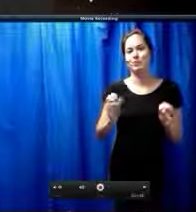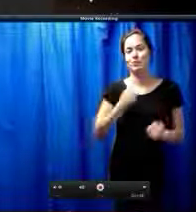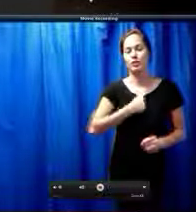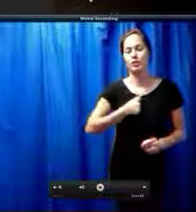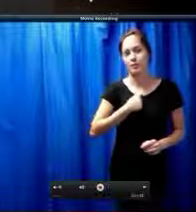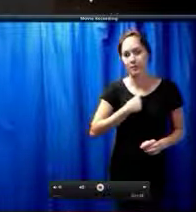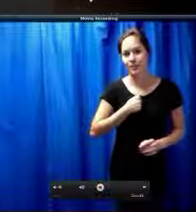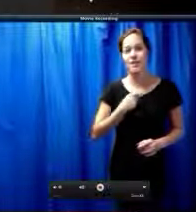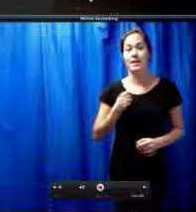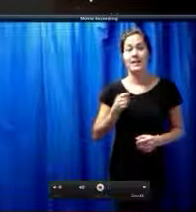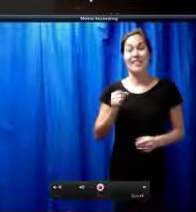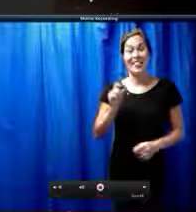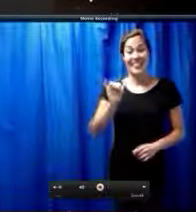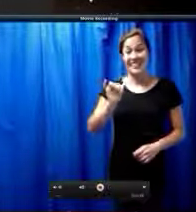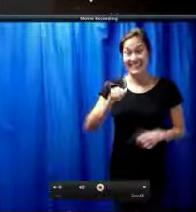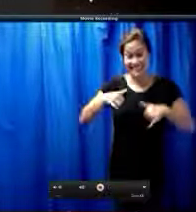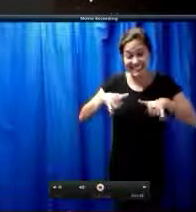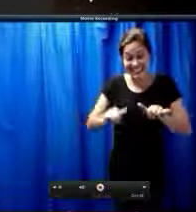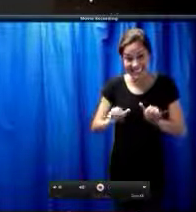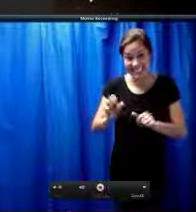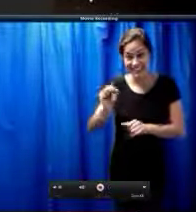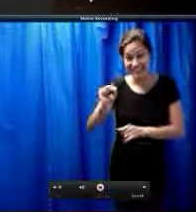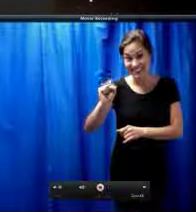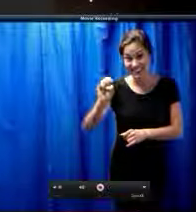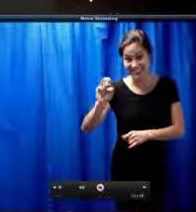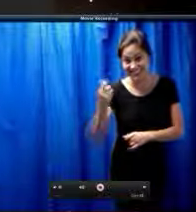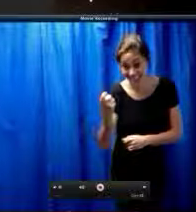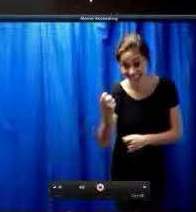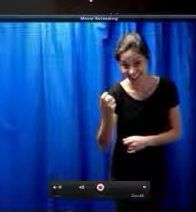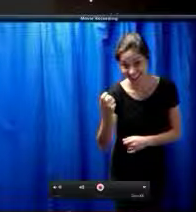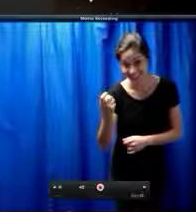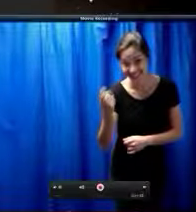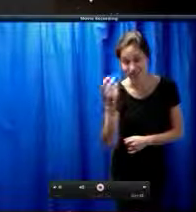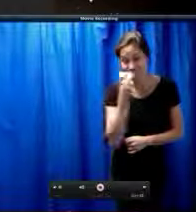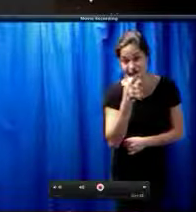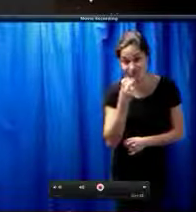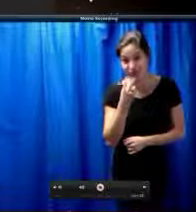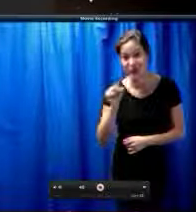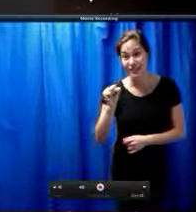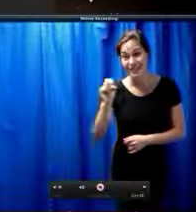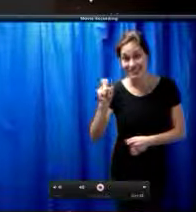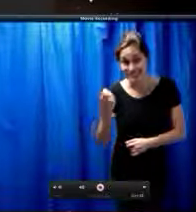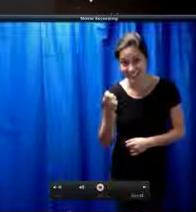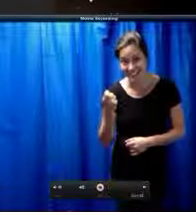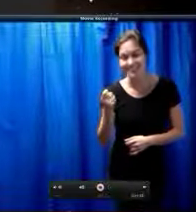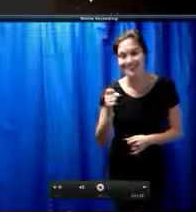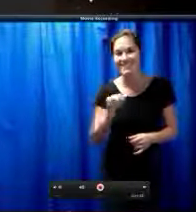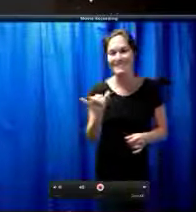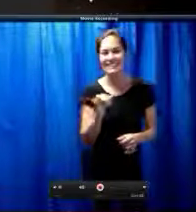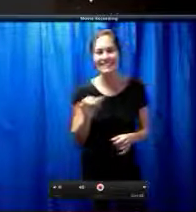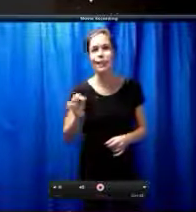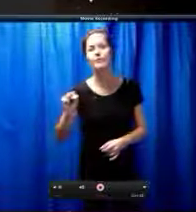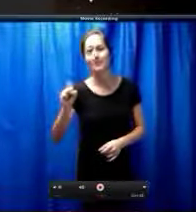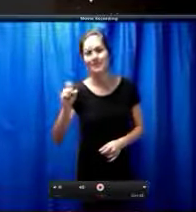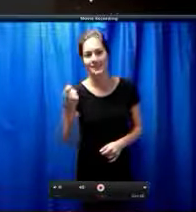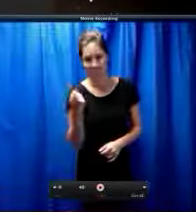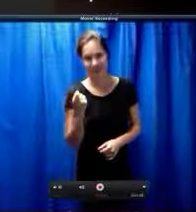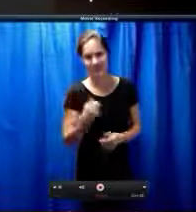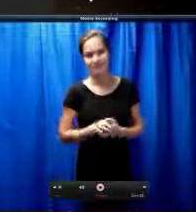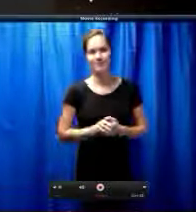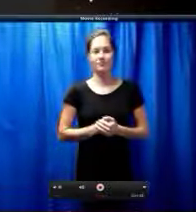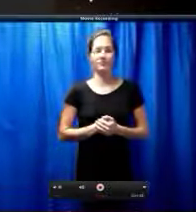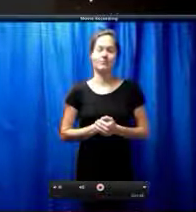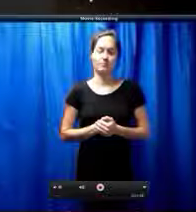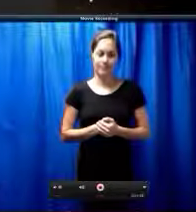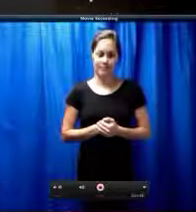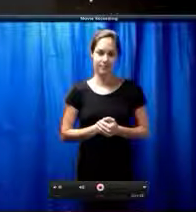Questions? All right. I need some volunteers. And everyone loves this because you get to see and you get to see what it looks